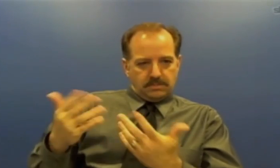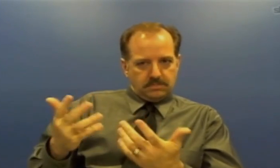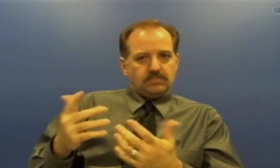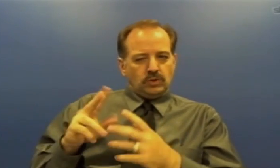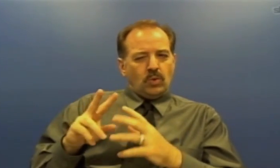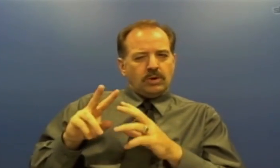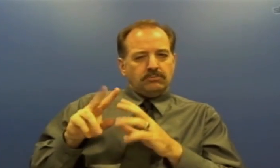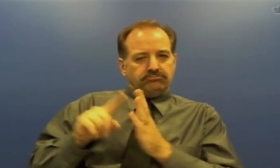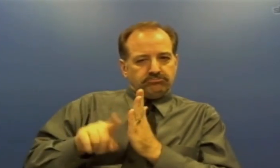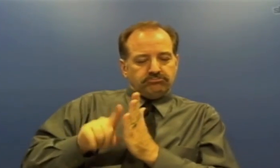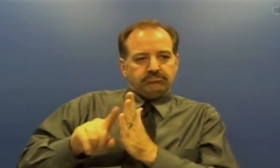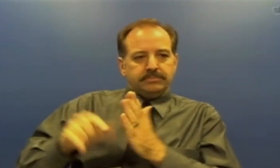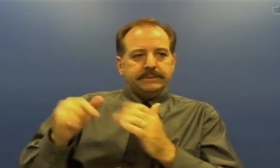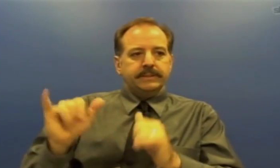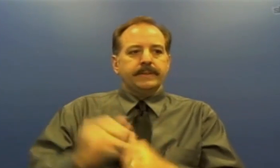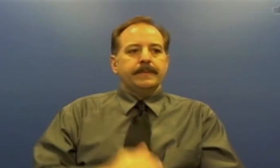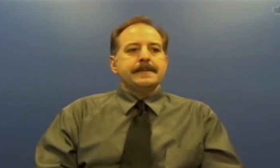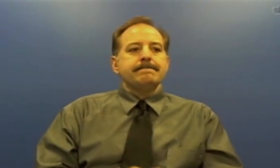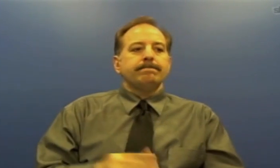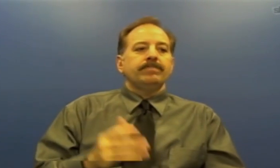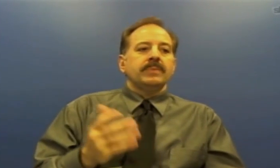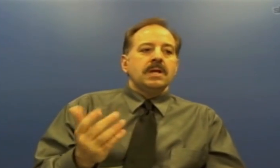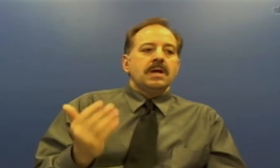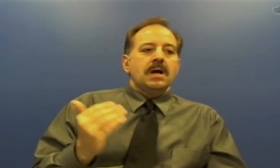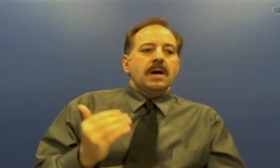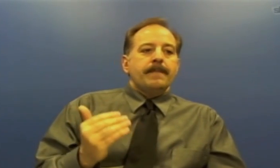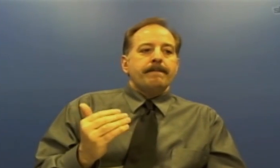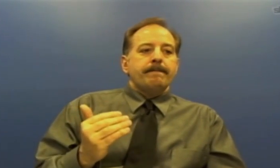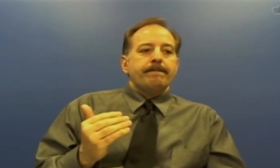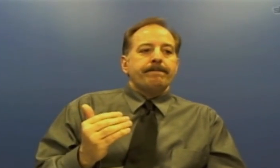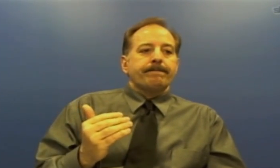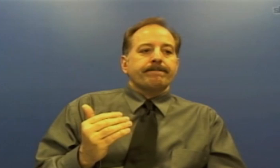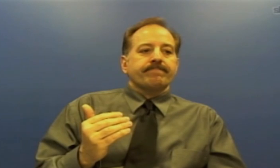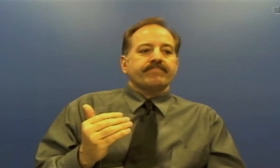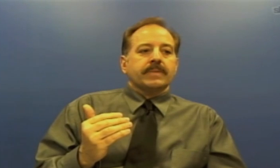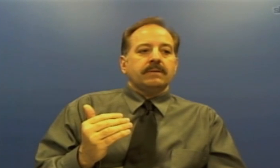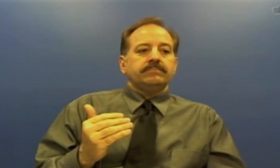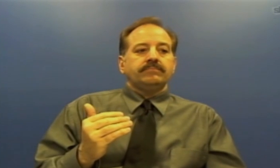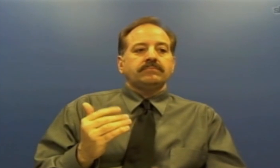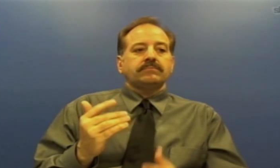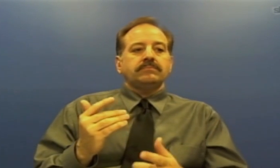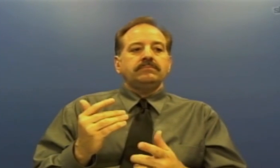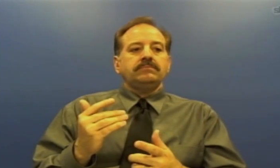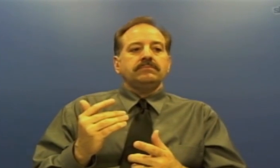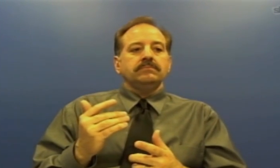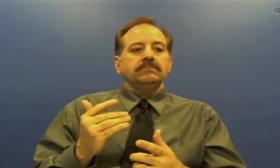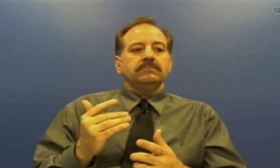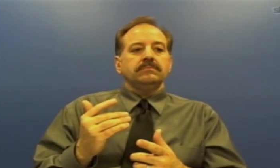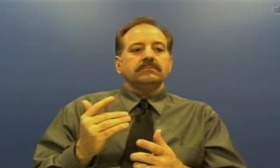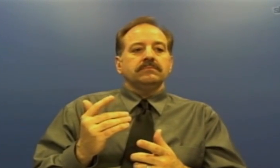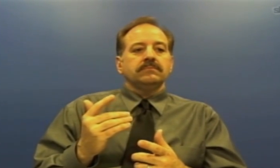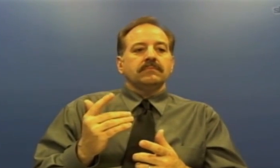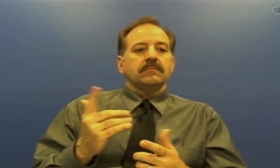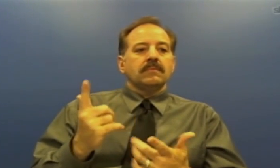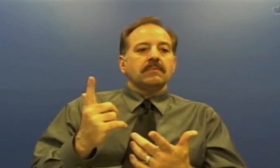of system and apply it to the legal setting. I think a little more work needs to be done there before we can say that it's going to be an effective